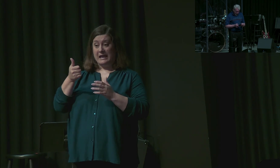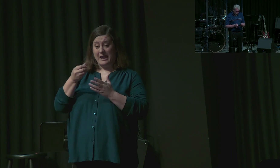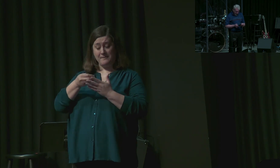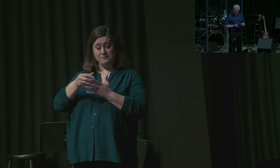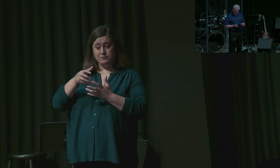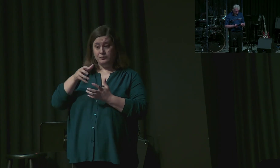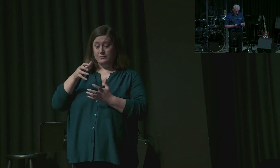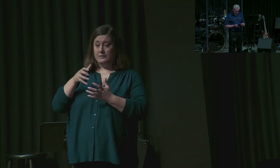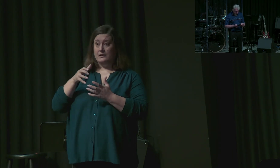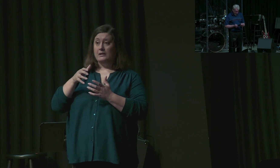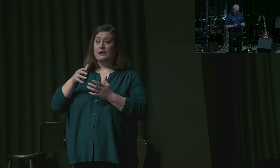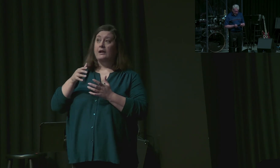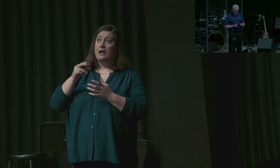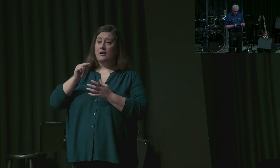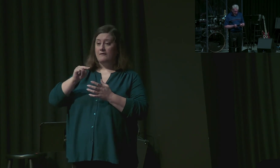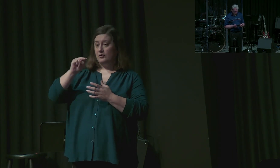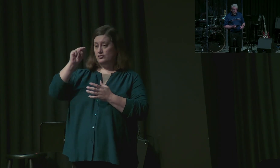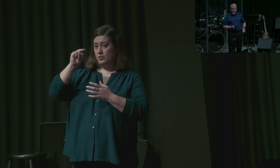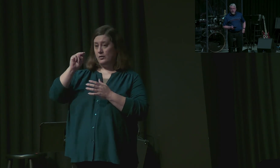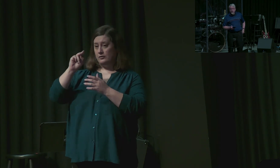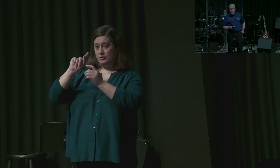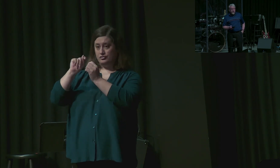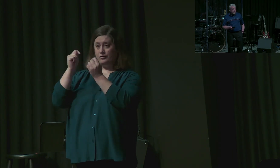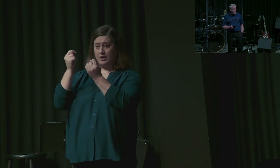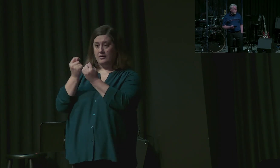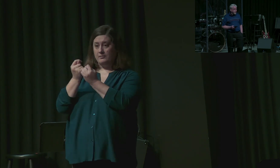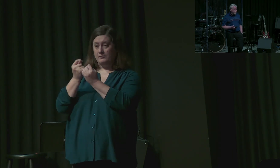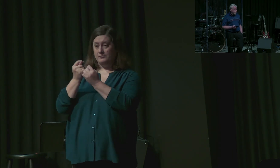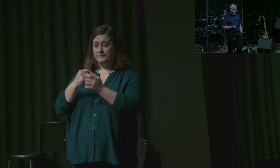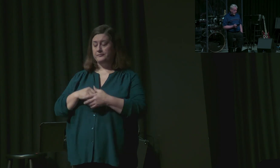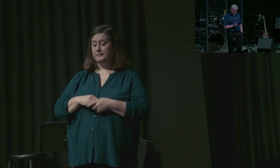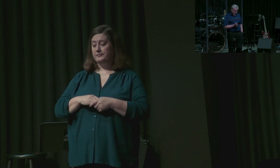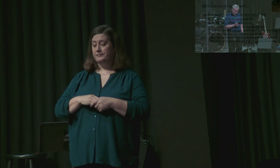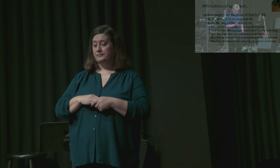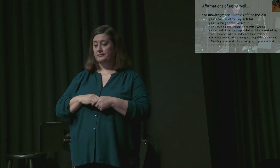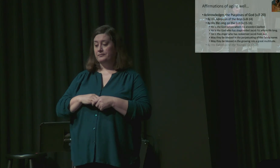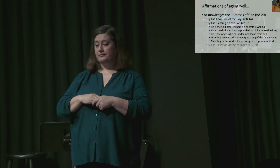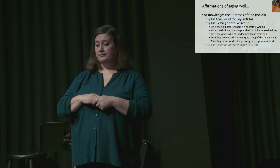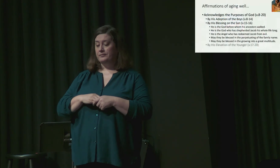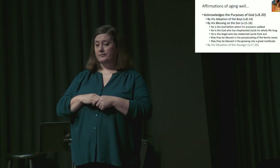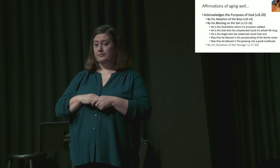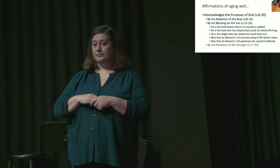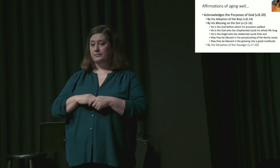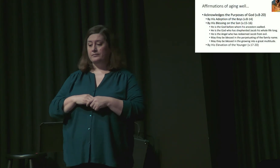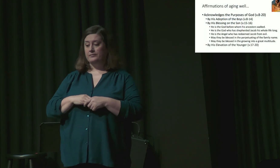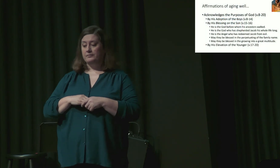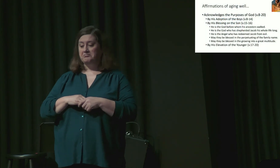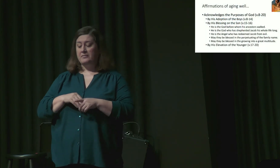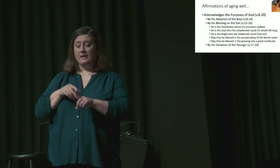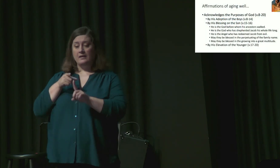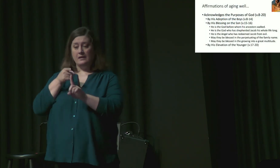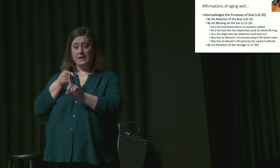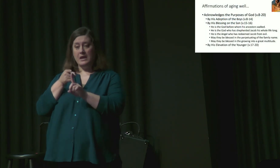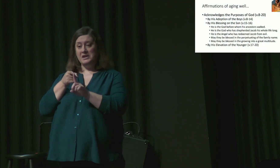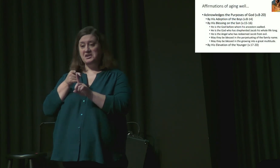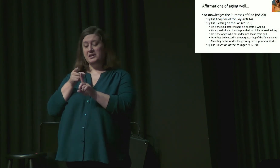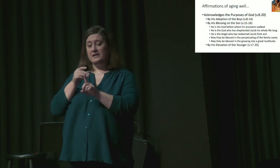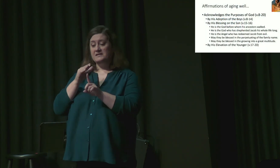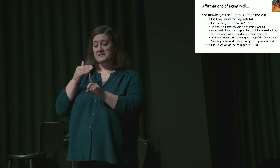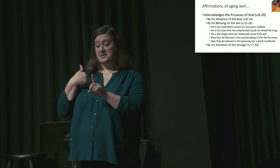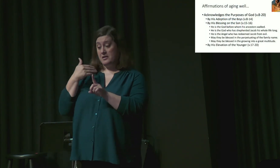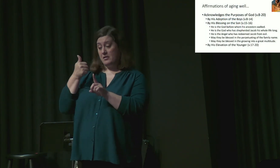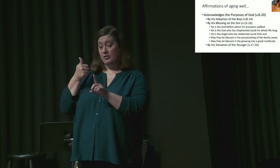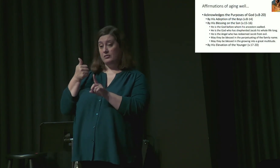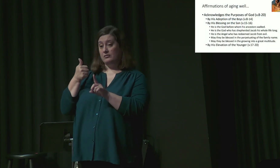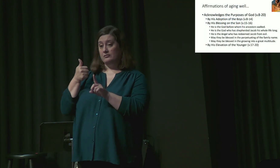northern tribes. And then by his elevation of the younger in verses 17 through 20.